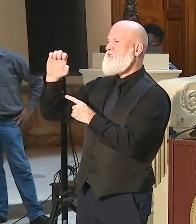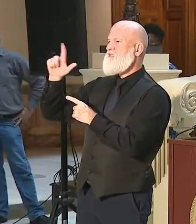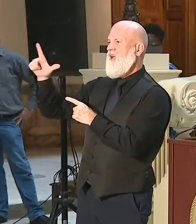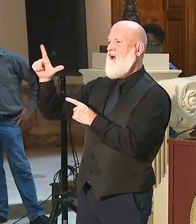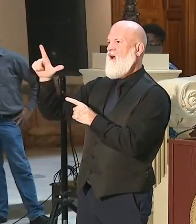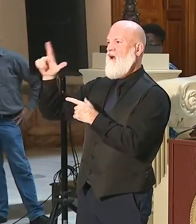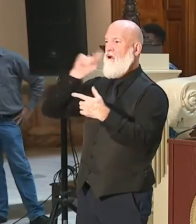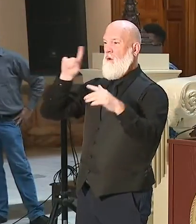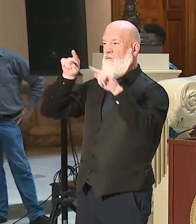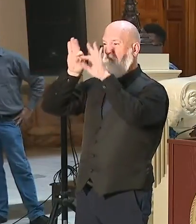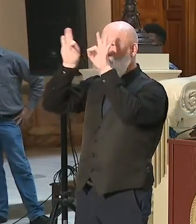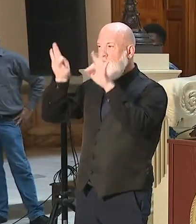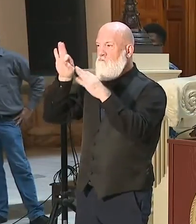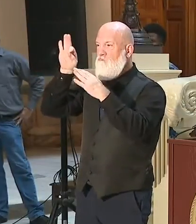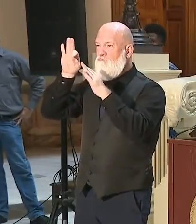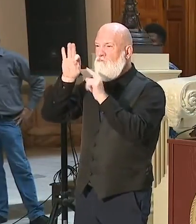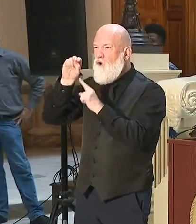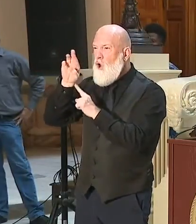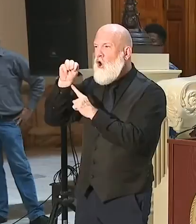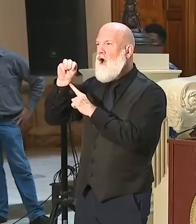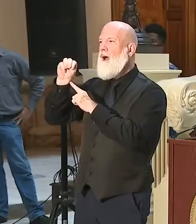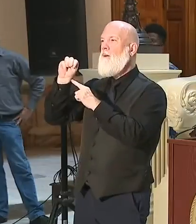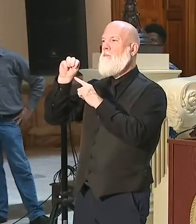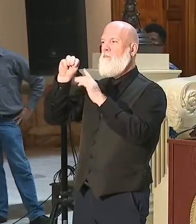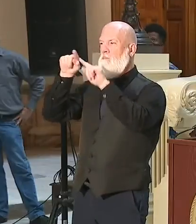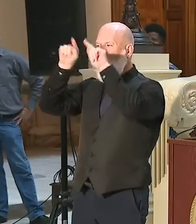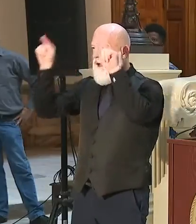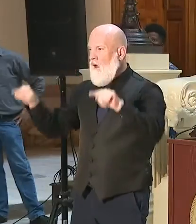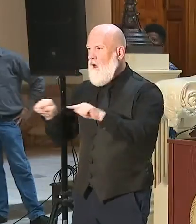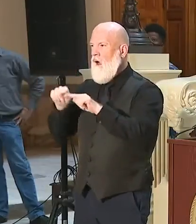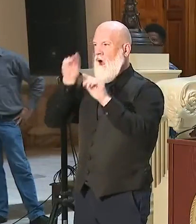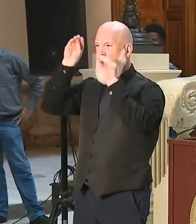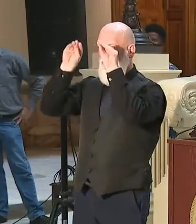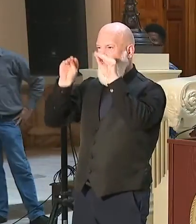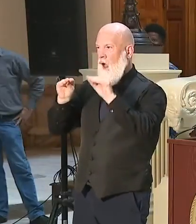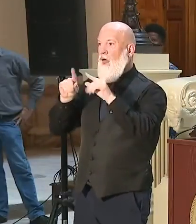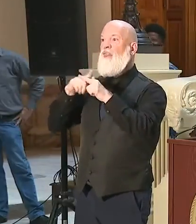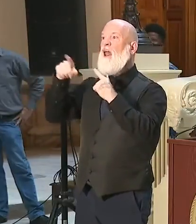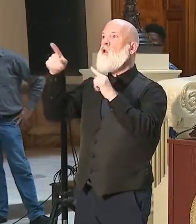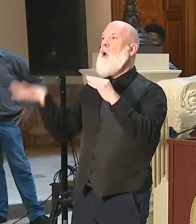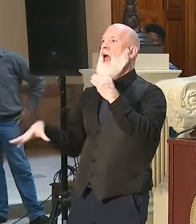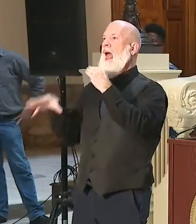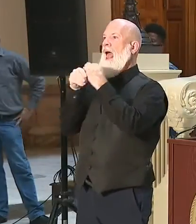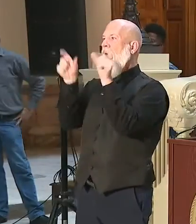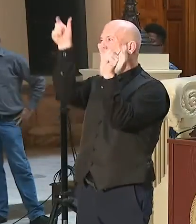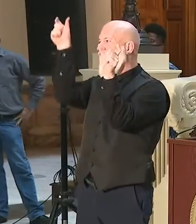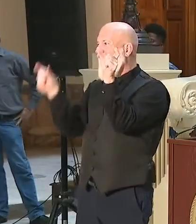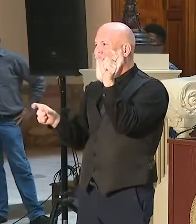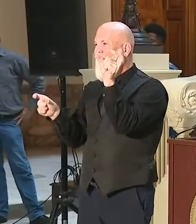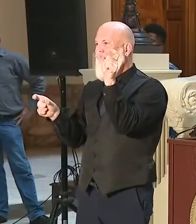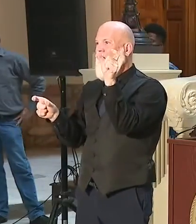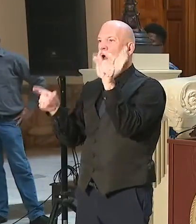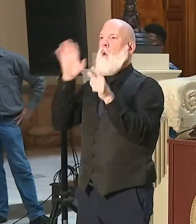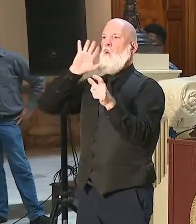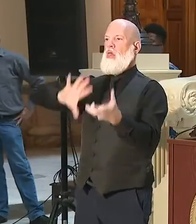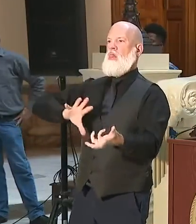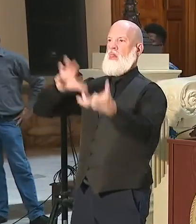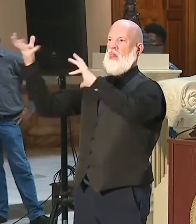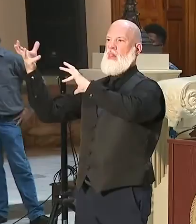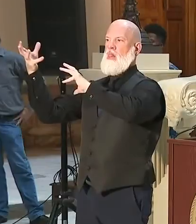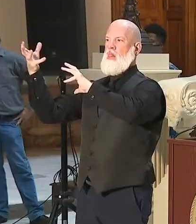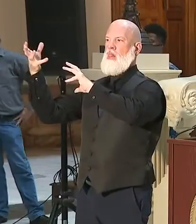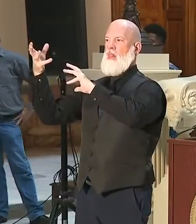then you add a column, the formulas all go to crap. They just make no sense. The numbers go different places. So the